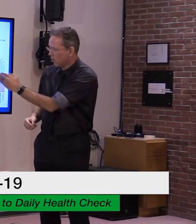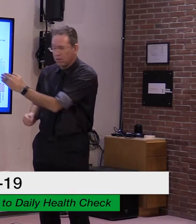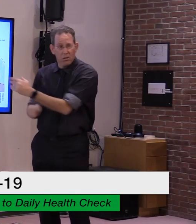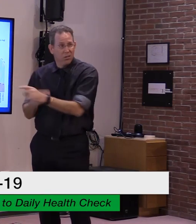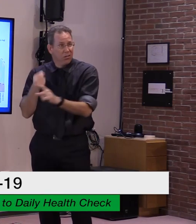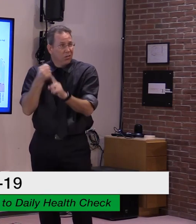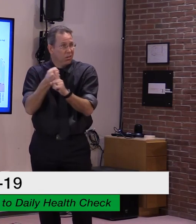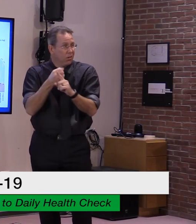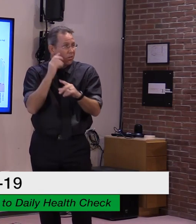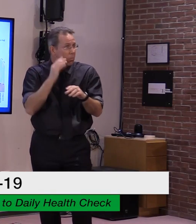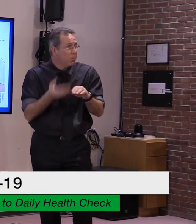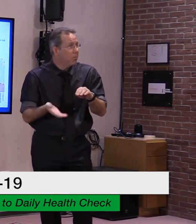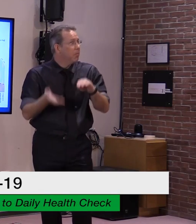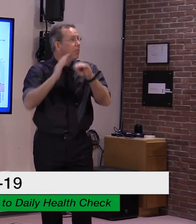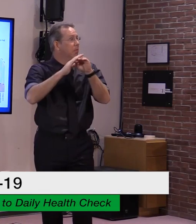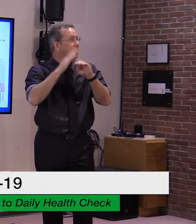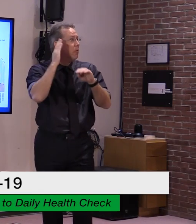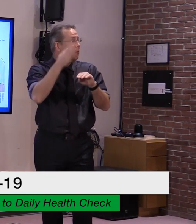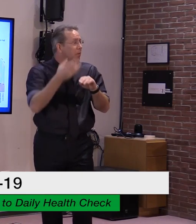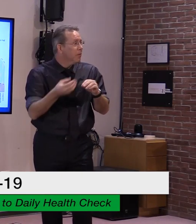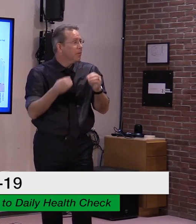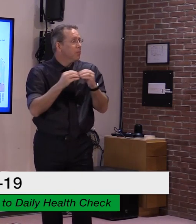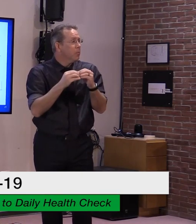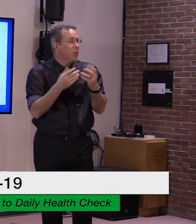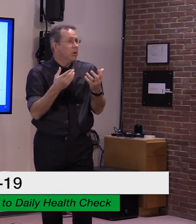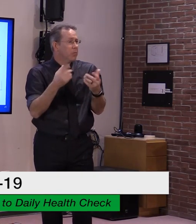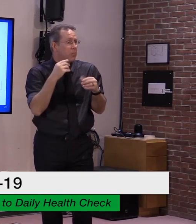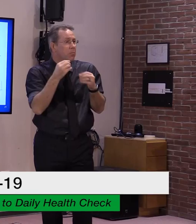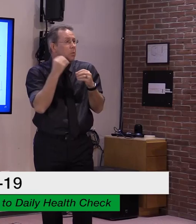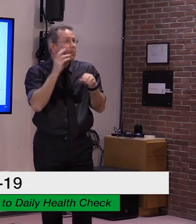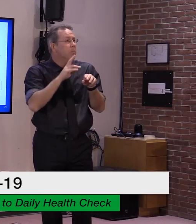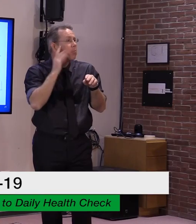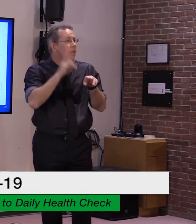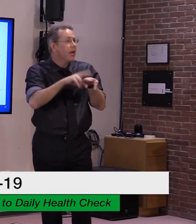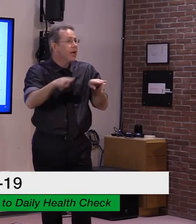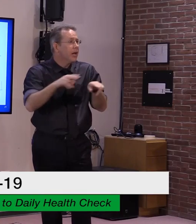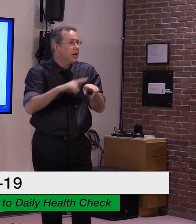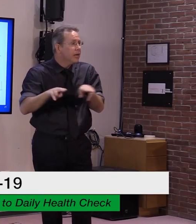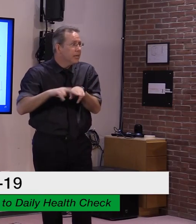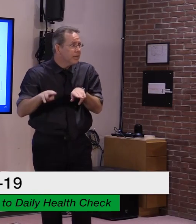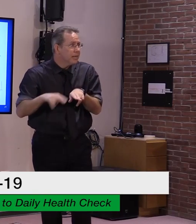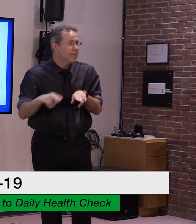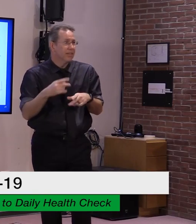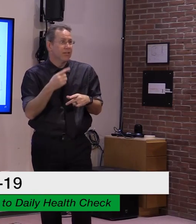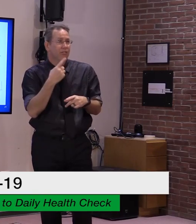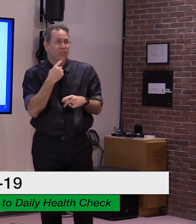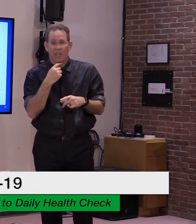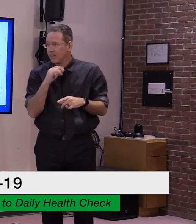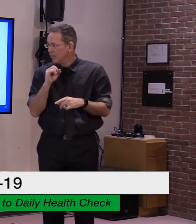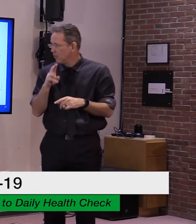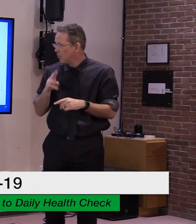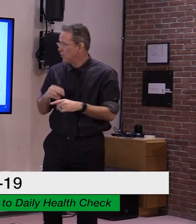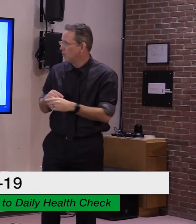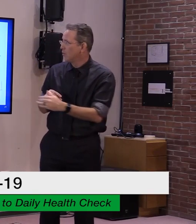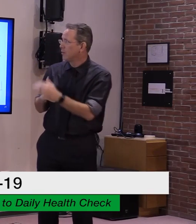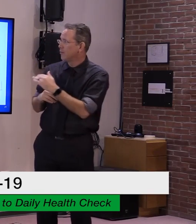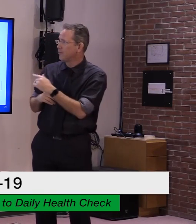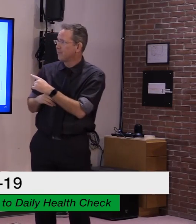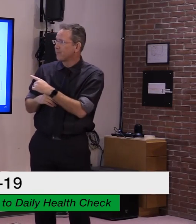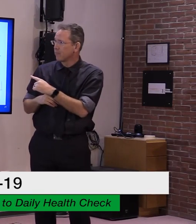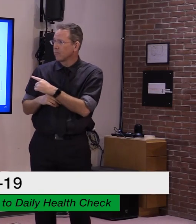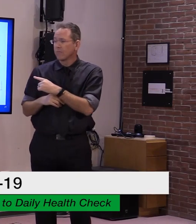hospital beds and then icu beds so the first one looks at general hospital beds you can see even with the increase in covet cases